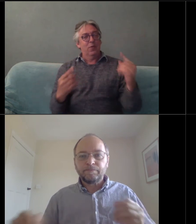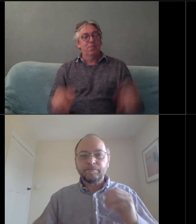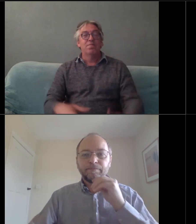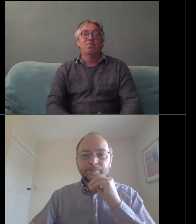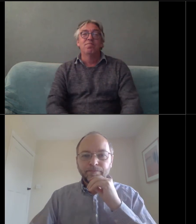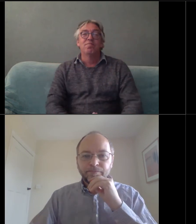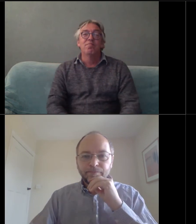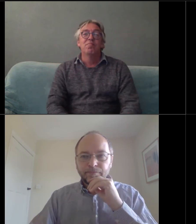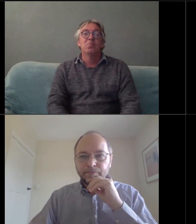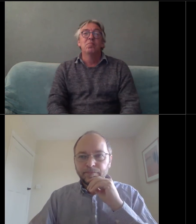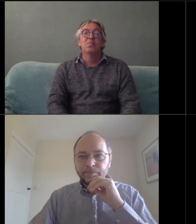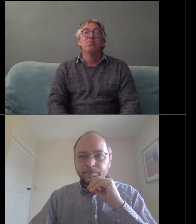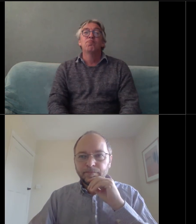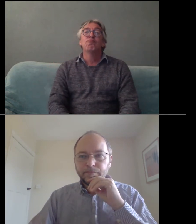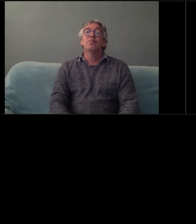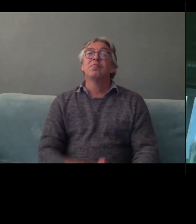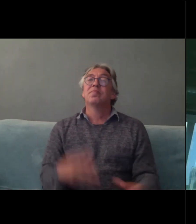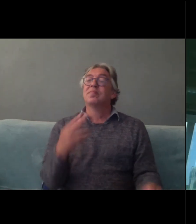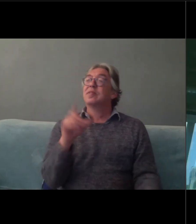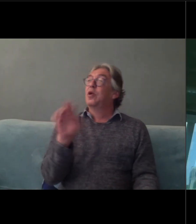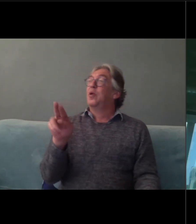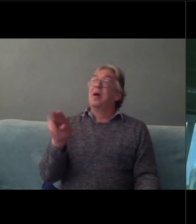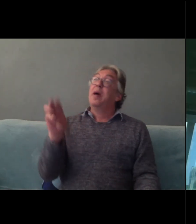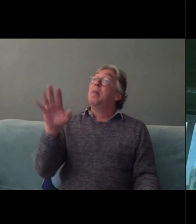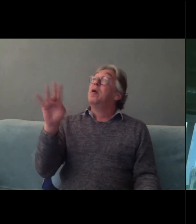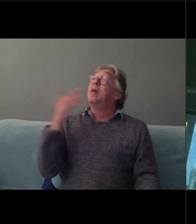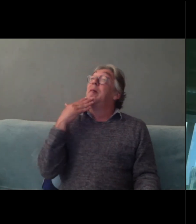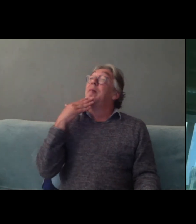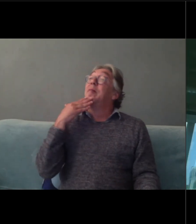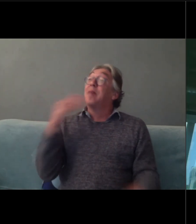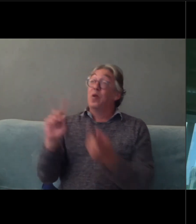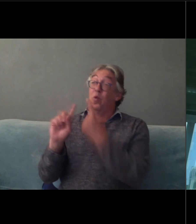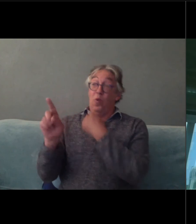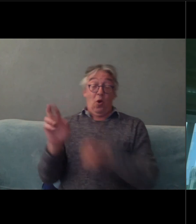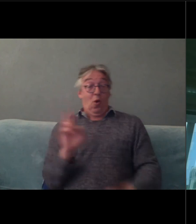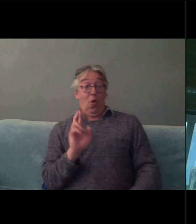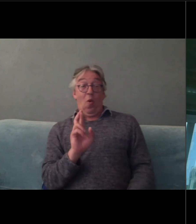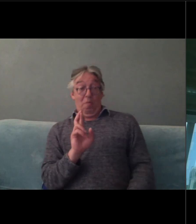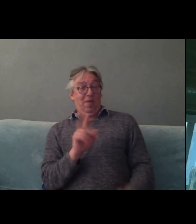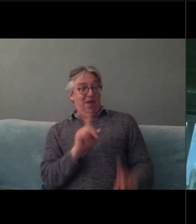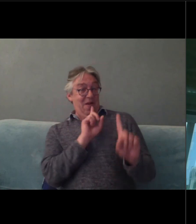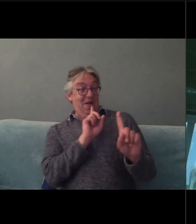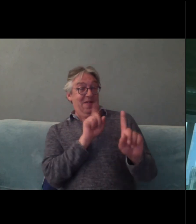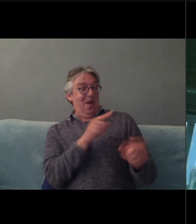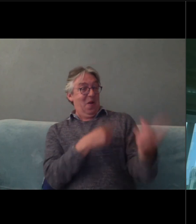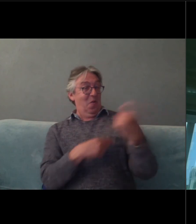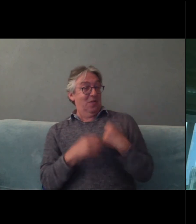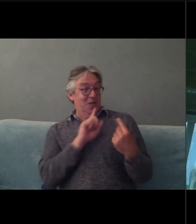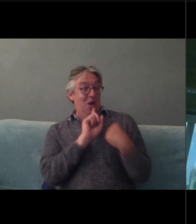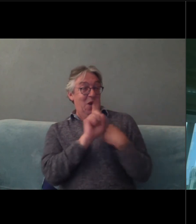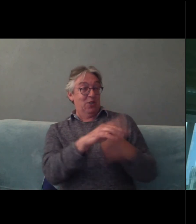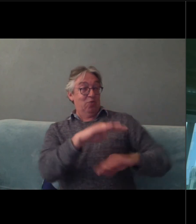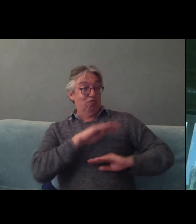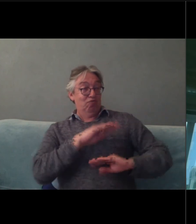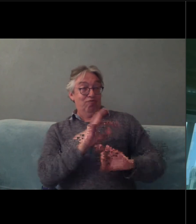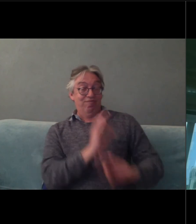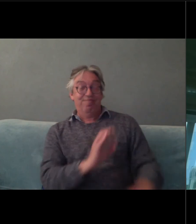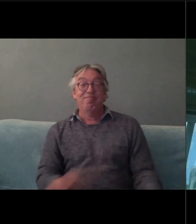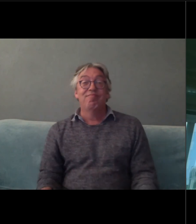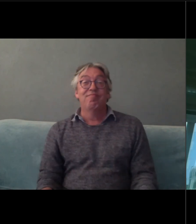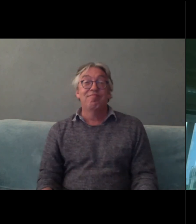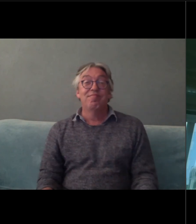Okay, thank you very much, Mark, for that response. I hope that answered your question, whoever submitted that.